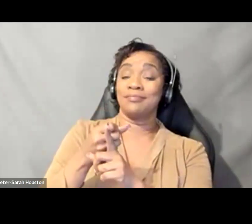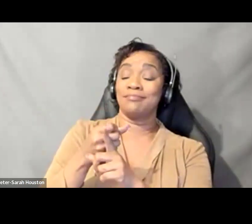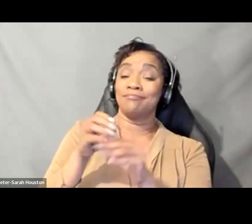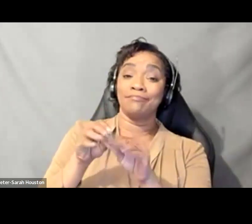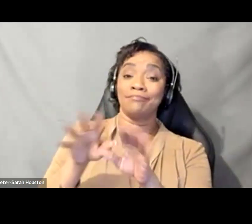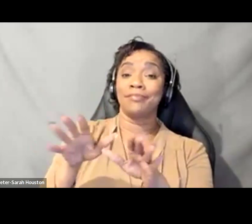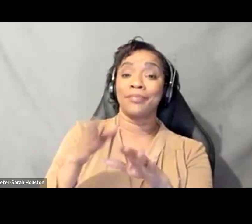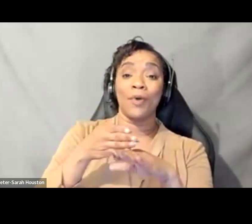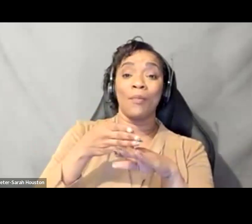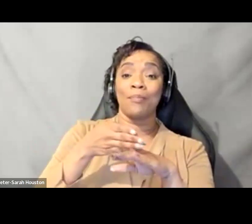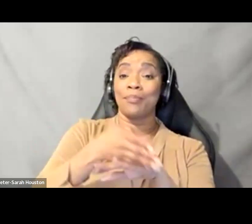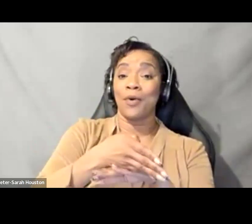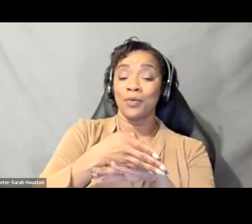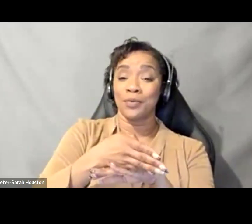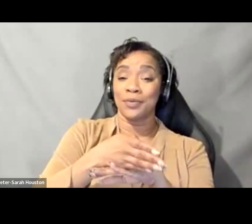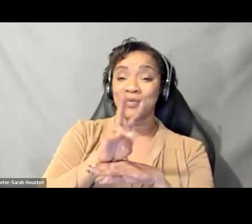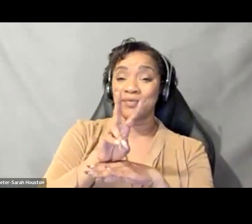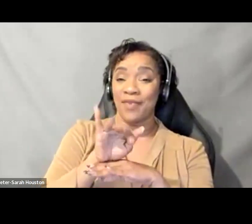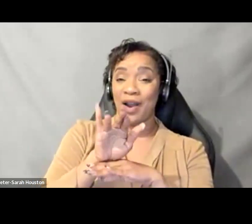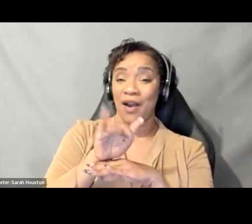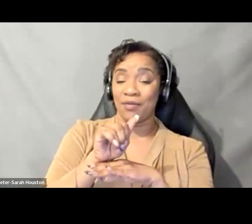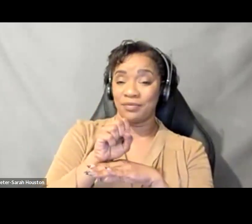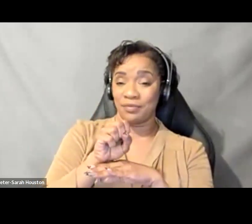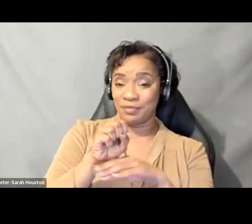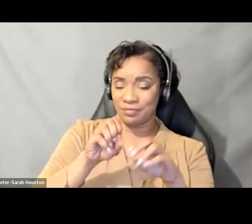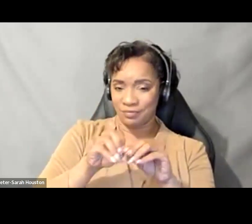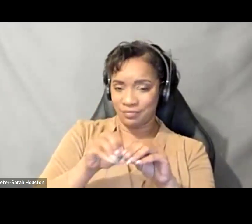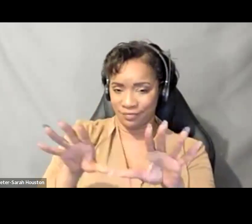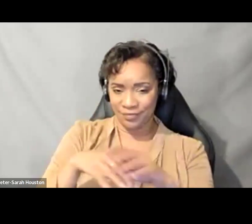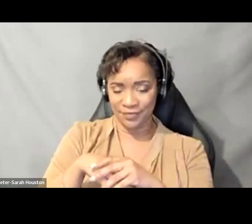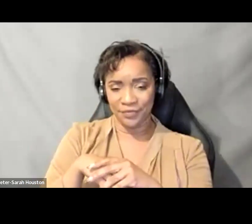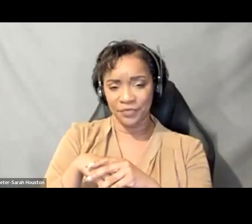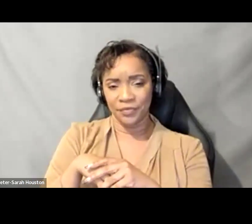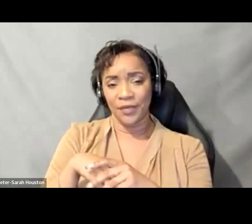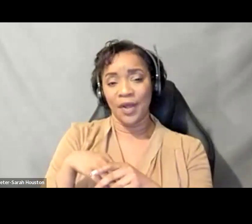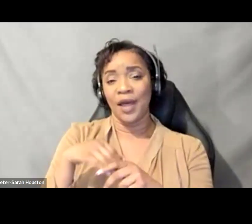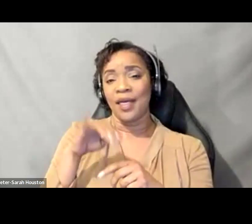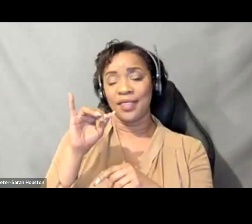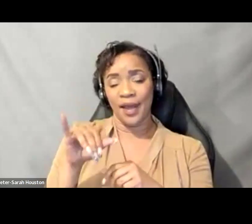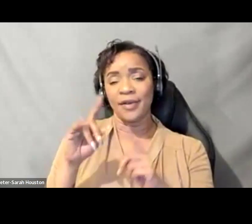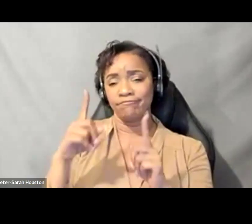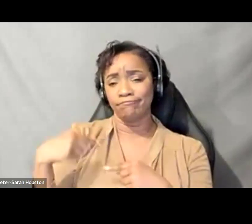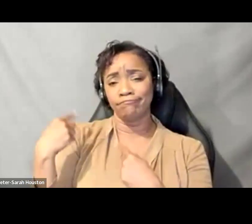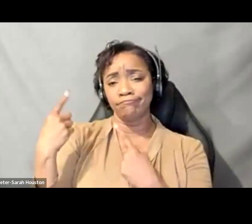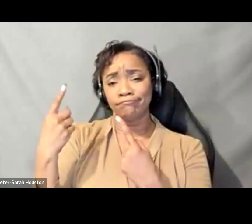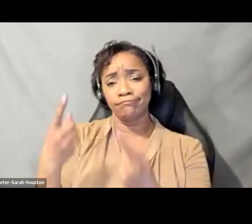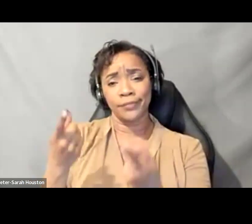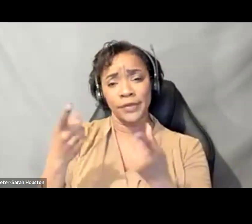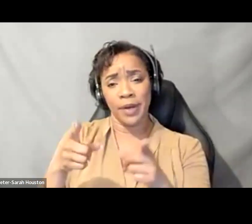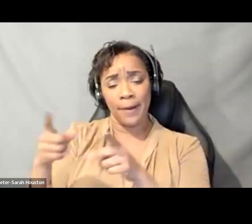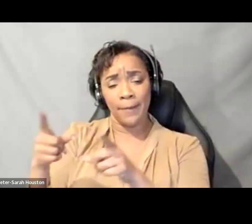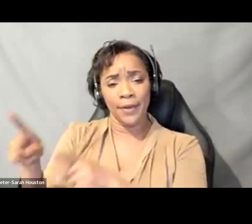infection-associated chronic diseases. This has been something that has been ongoing for some time. So what